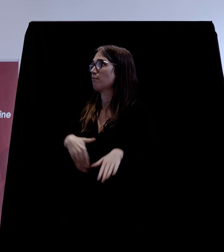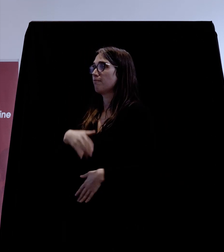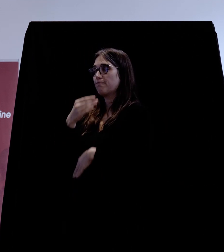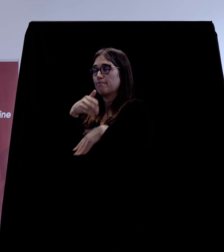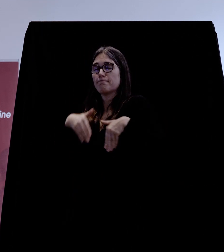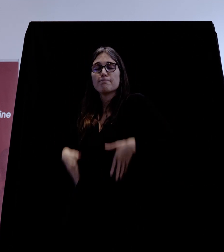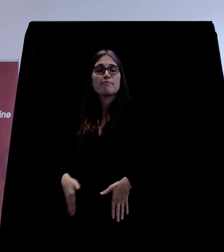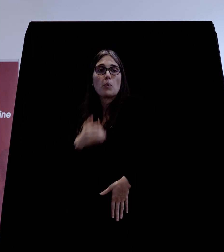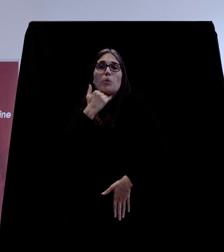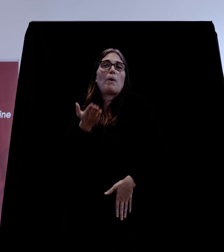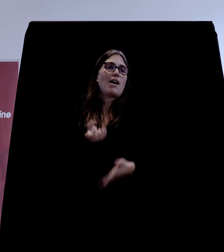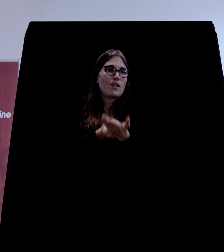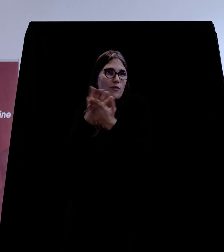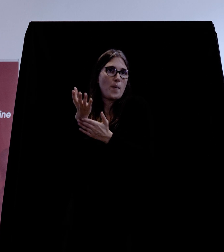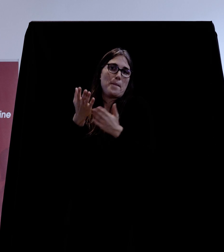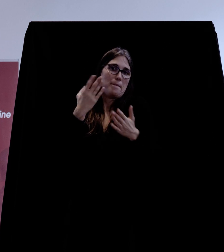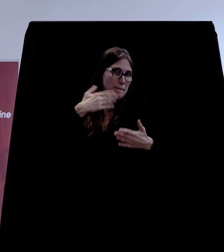it as communication.